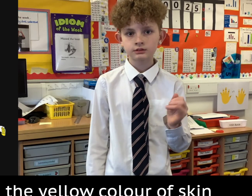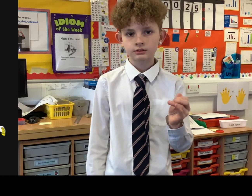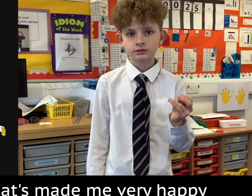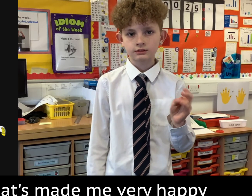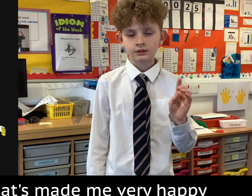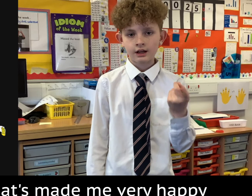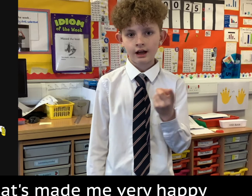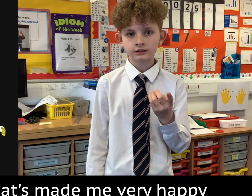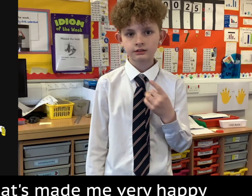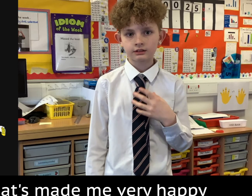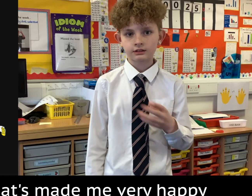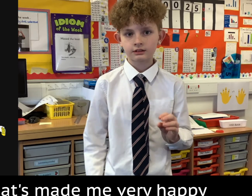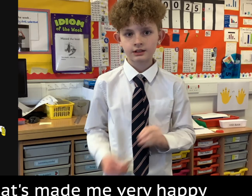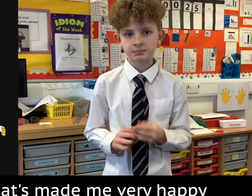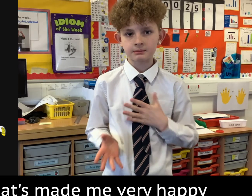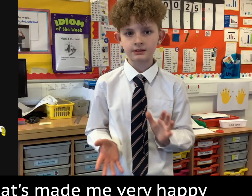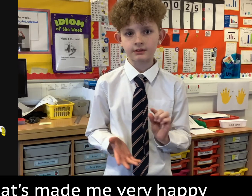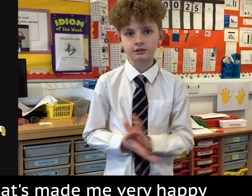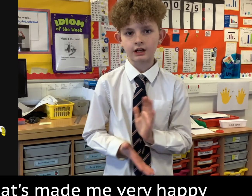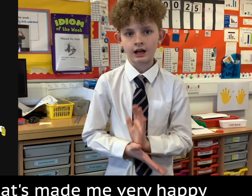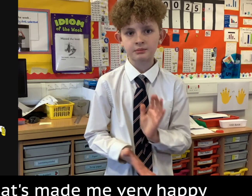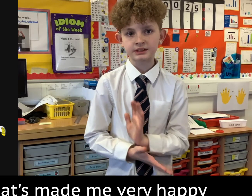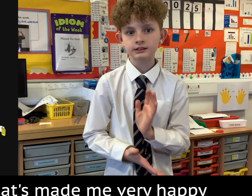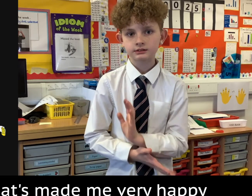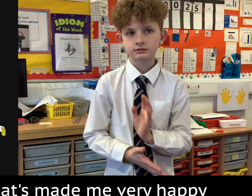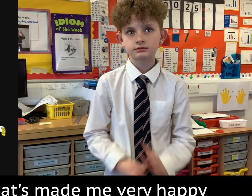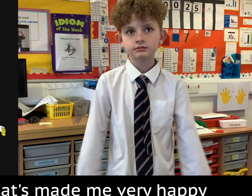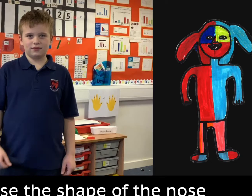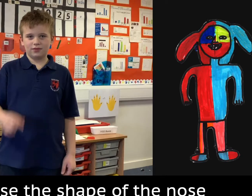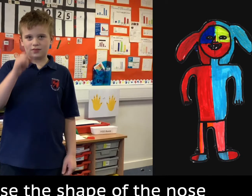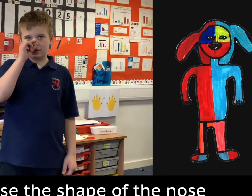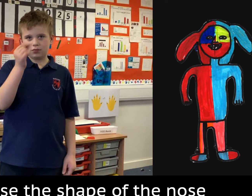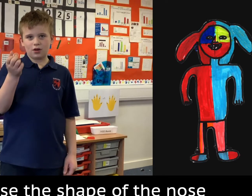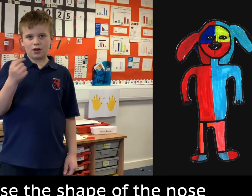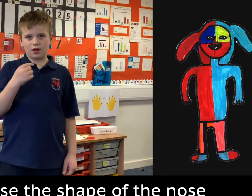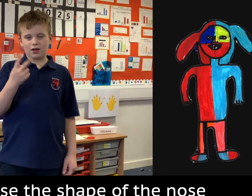June and speak me with Abby.